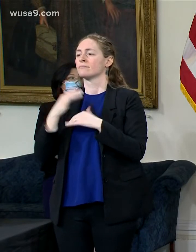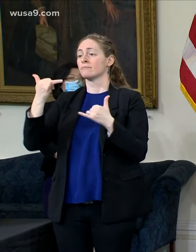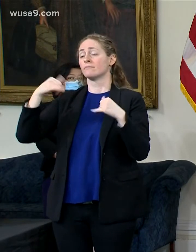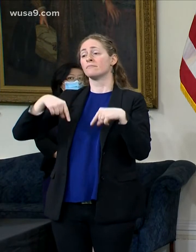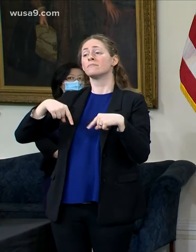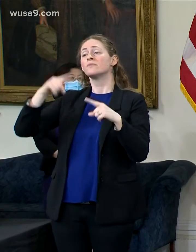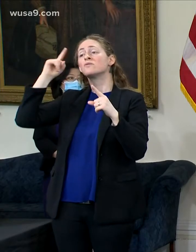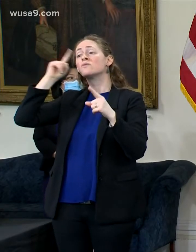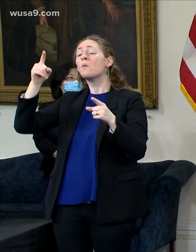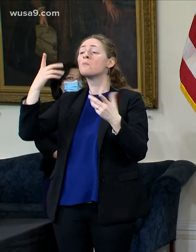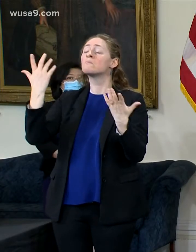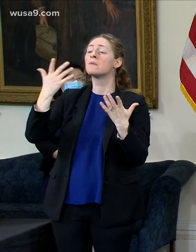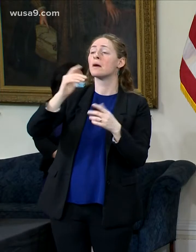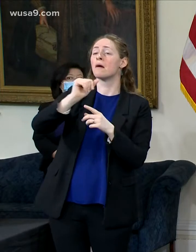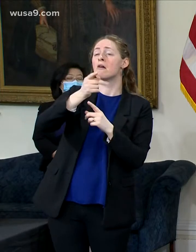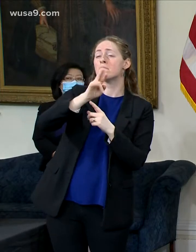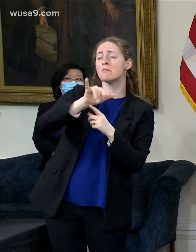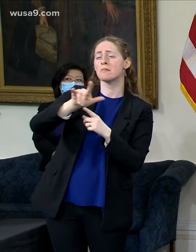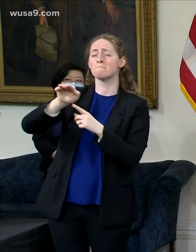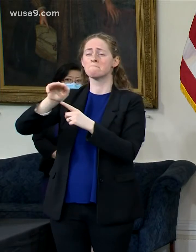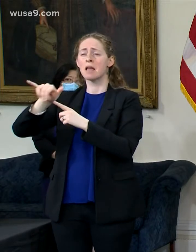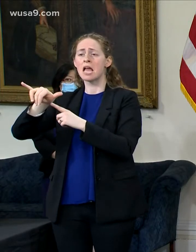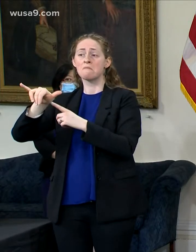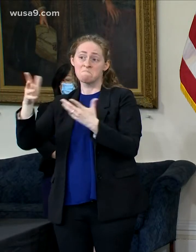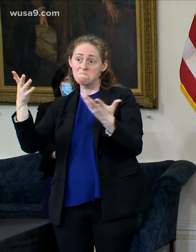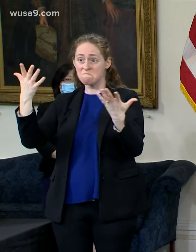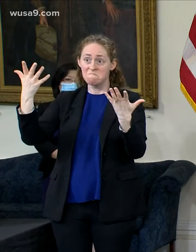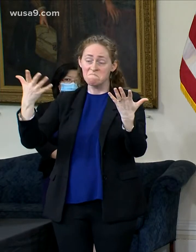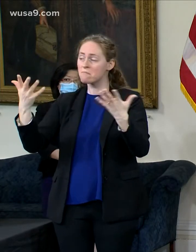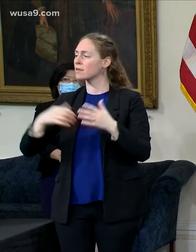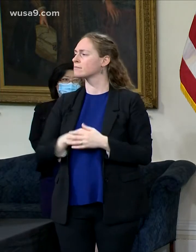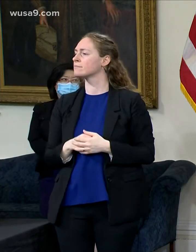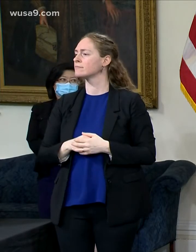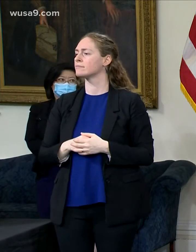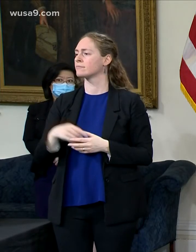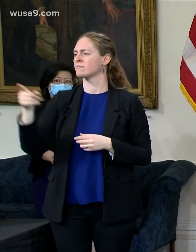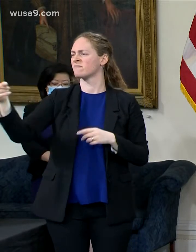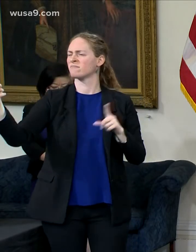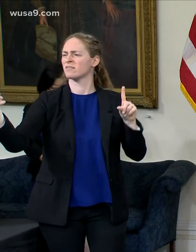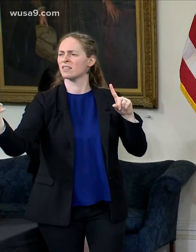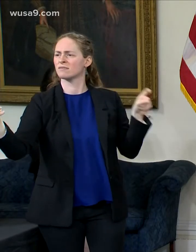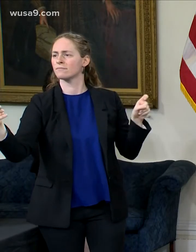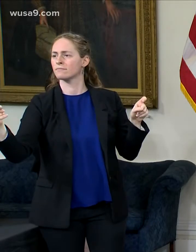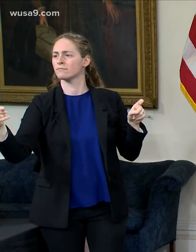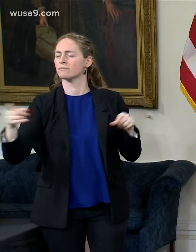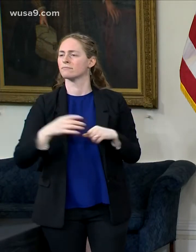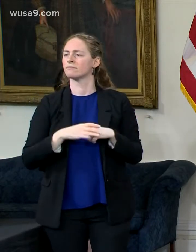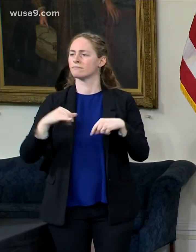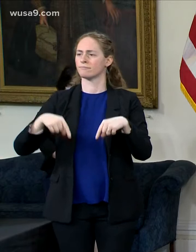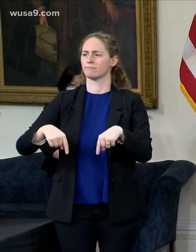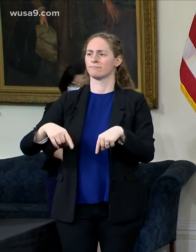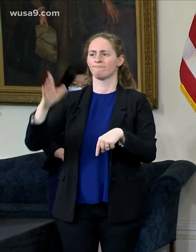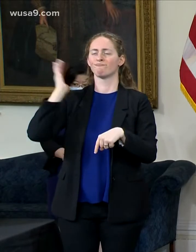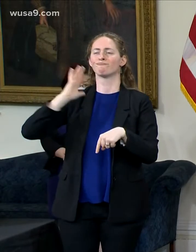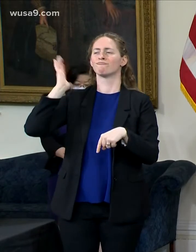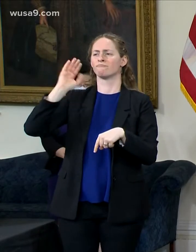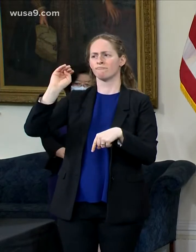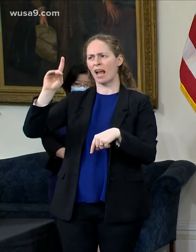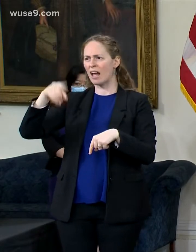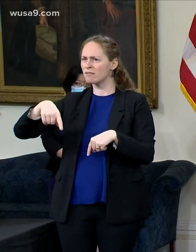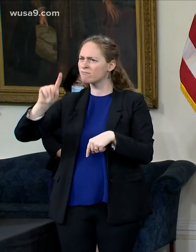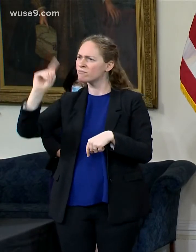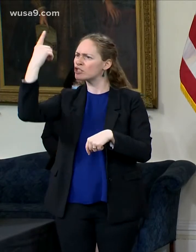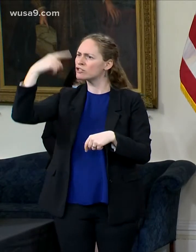May. Governor Hogan, Maryland was one of the first states to really track the variants. Yes. And set up that